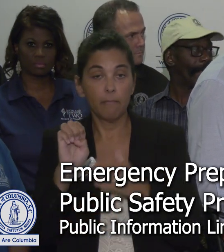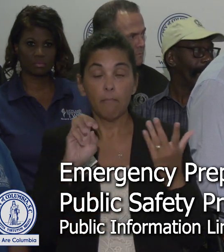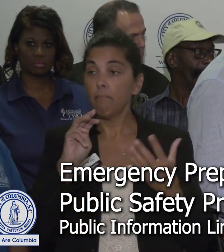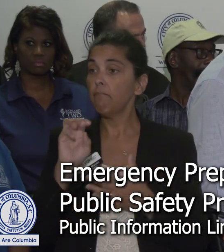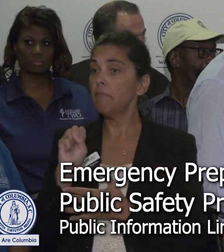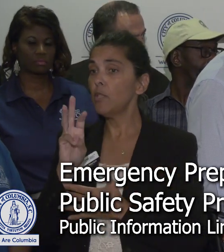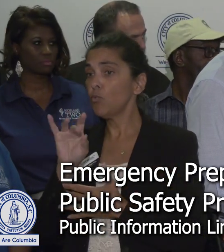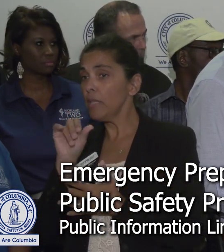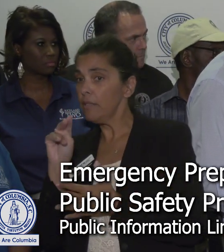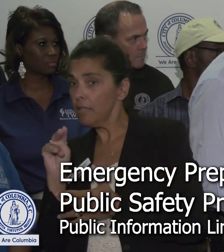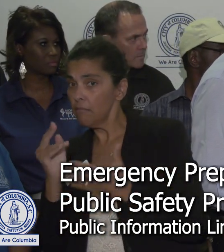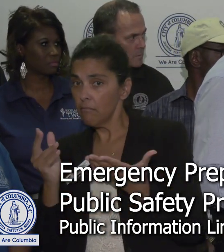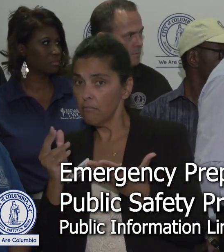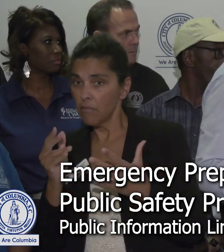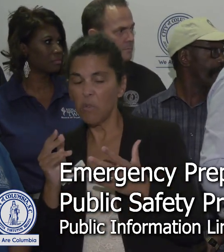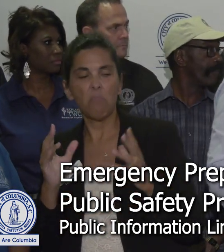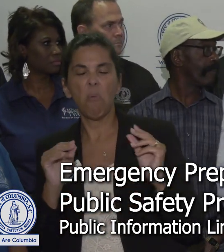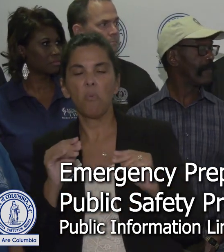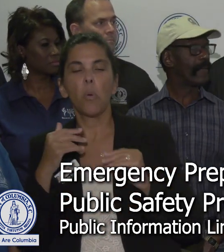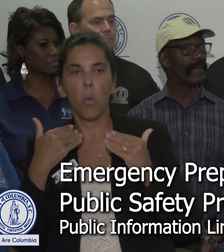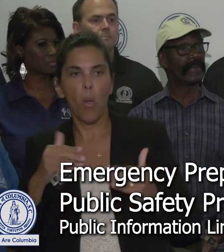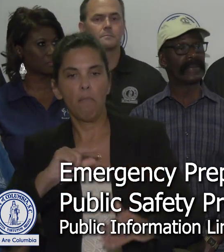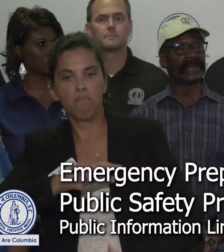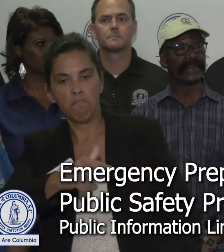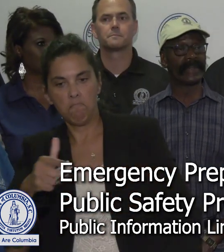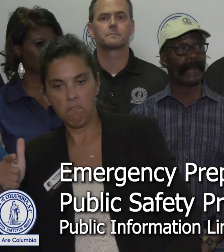the great chief of police, Skip Holbrook. Yes. Come on up, brother.